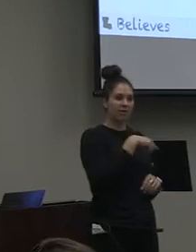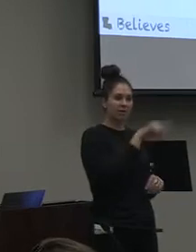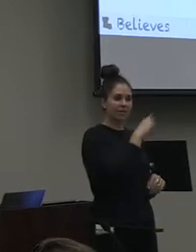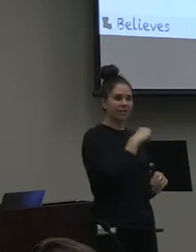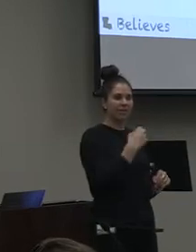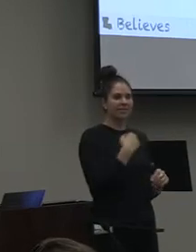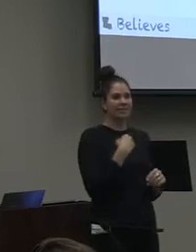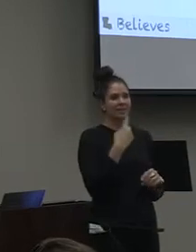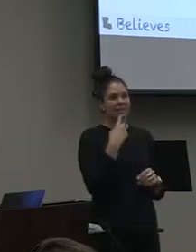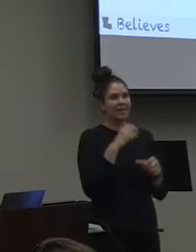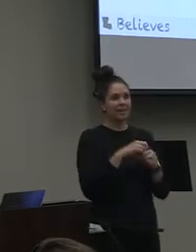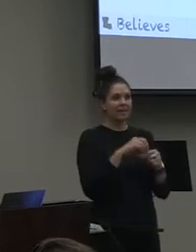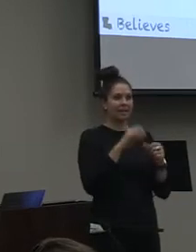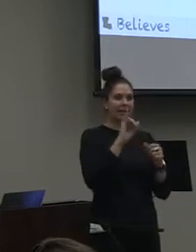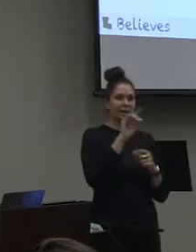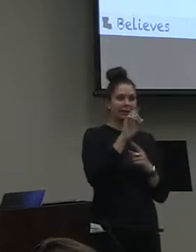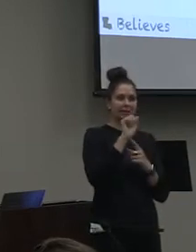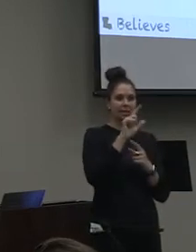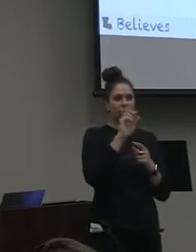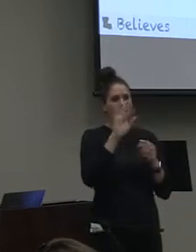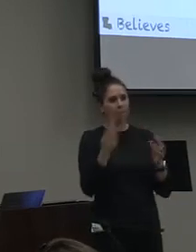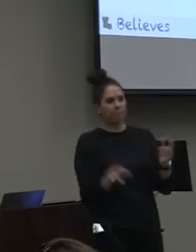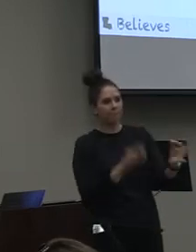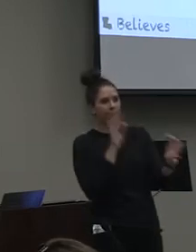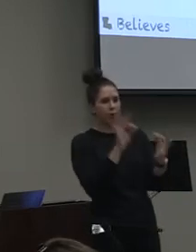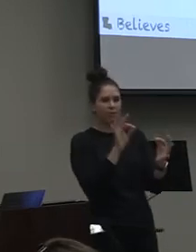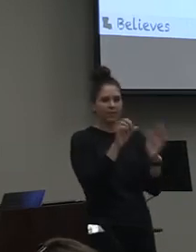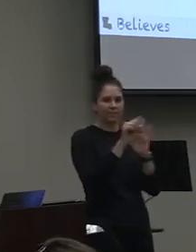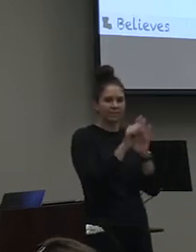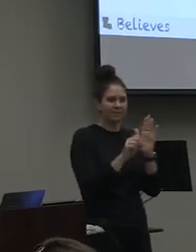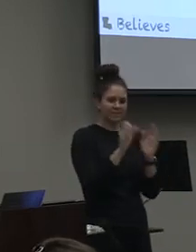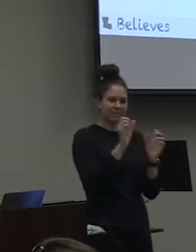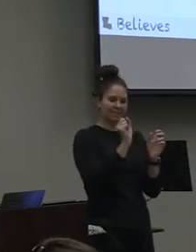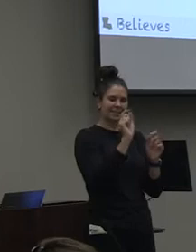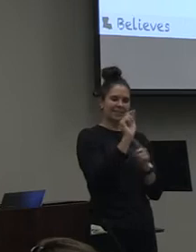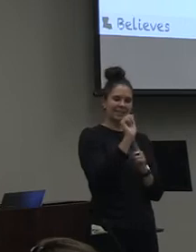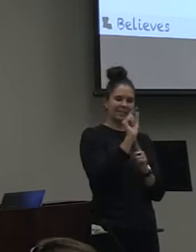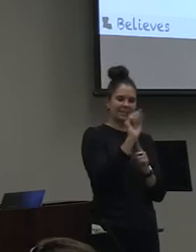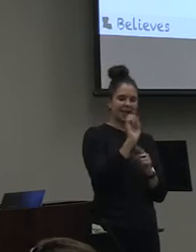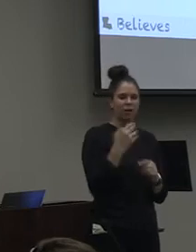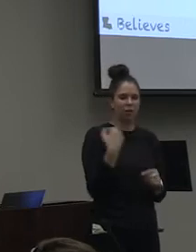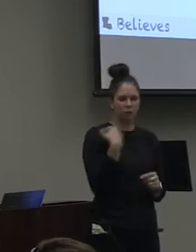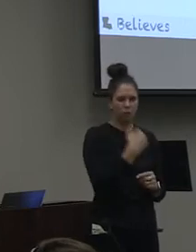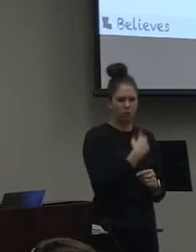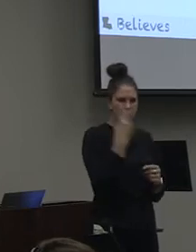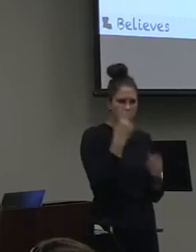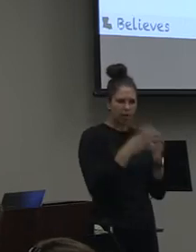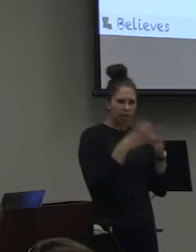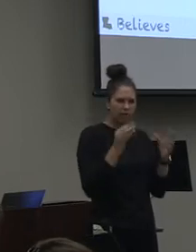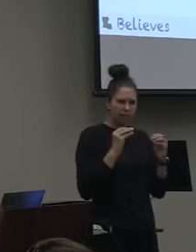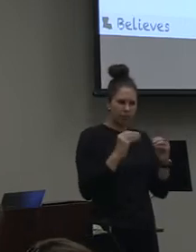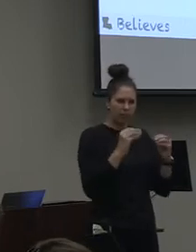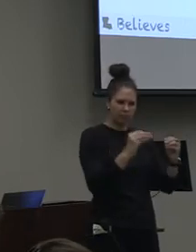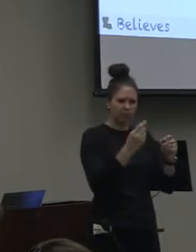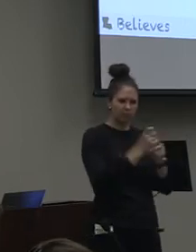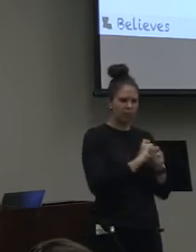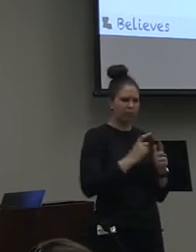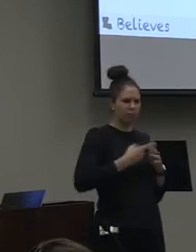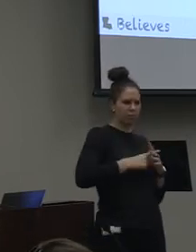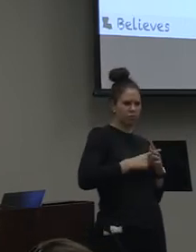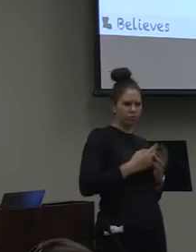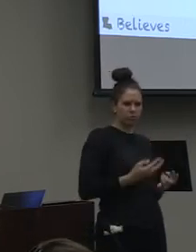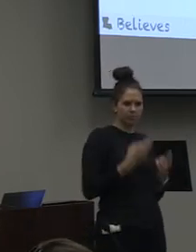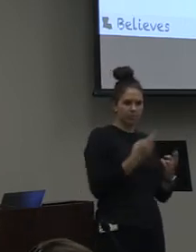in an ideal state or a perfect state, we have seen movement in a lot of these areas from these original recommendations.